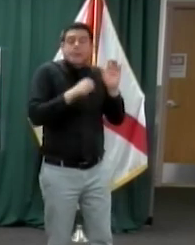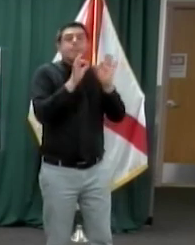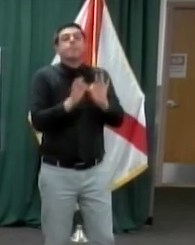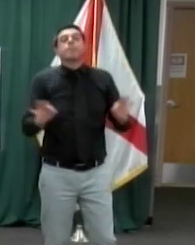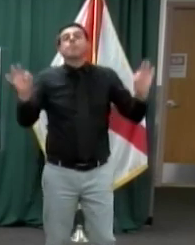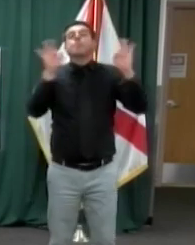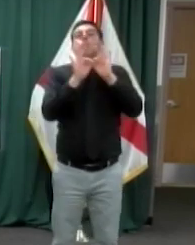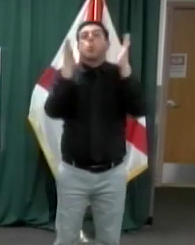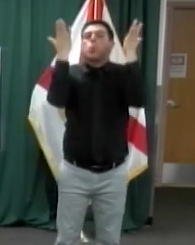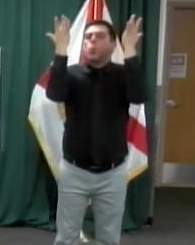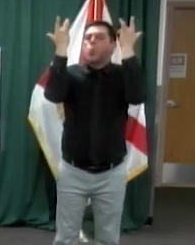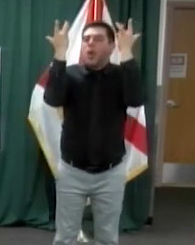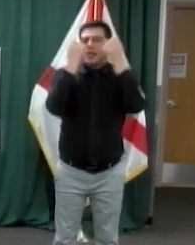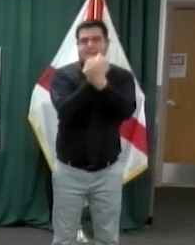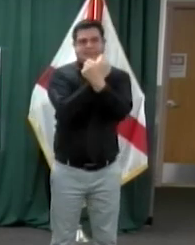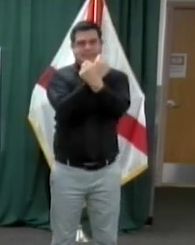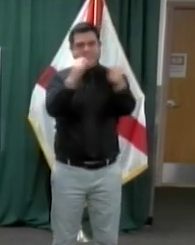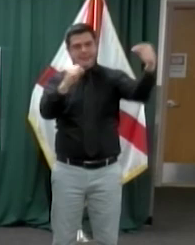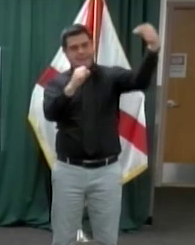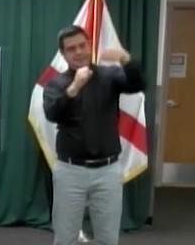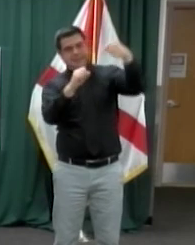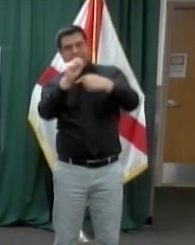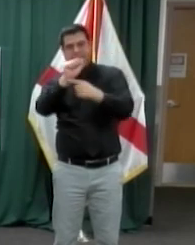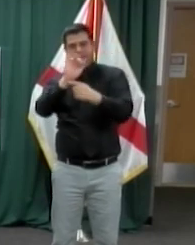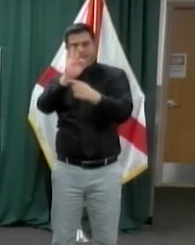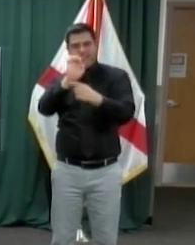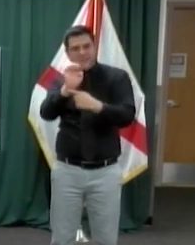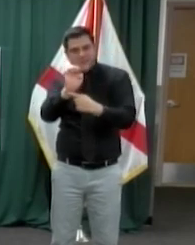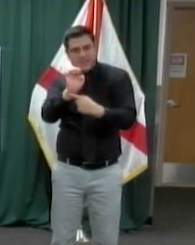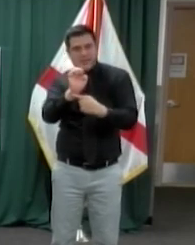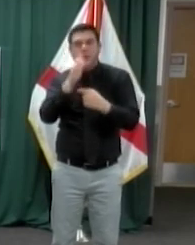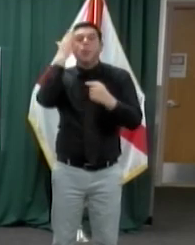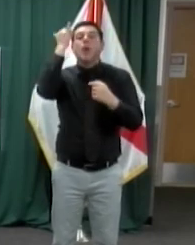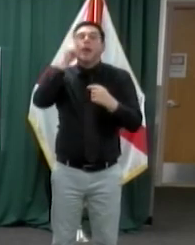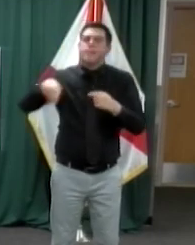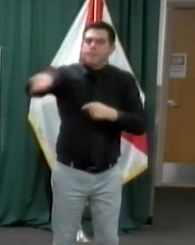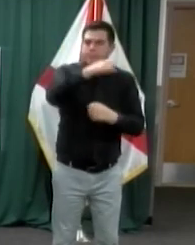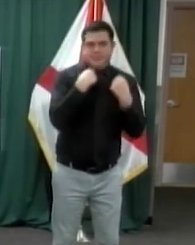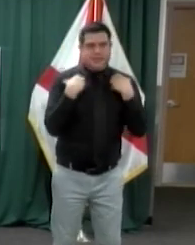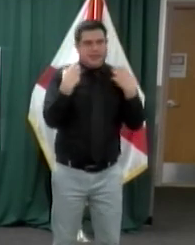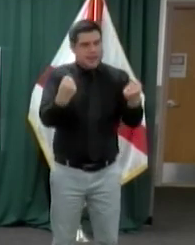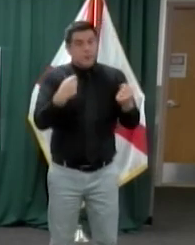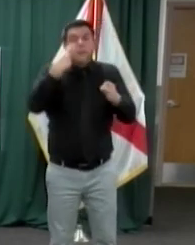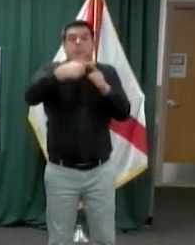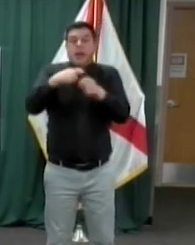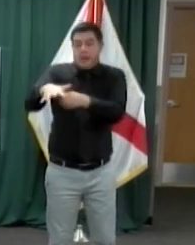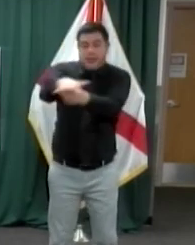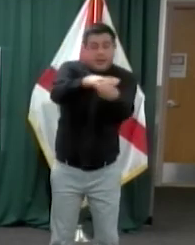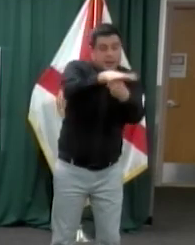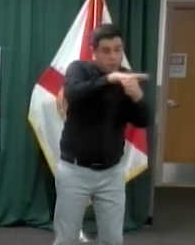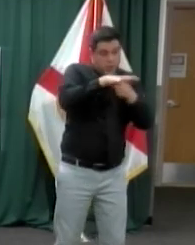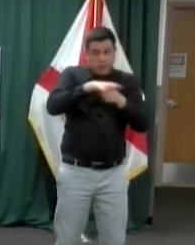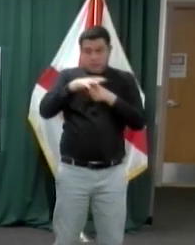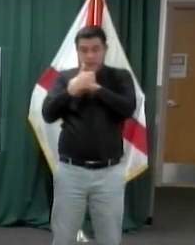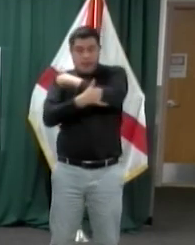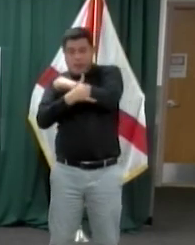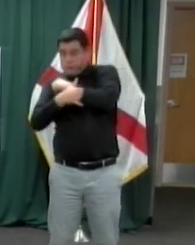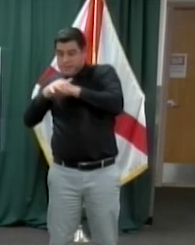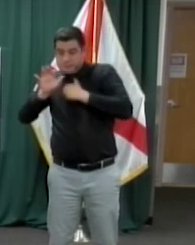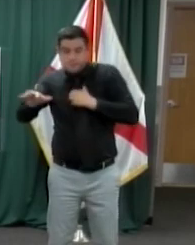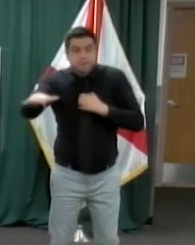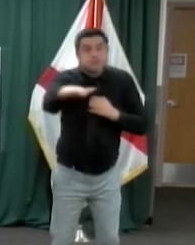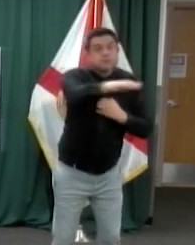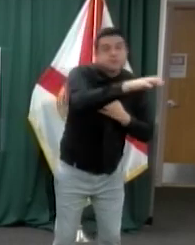Absolutely. And of course, we're working with our regional partners too in Orange County, Osceola, Lake County. Because we are somewhat transient through the